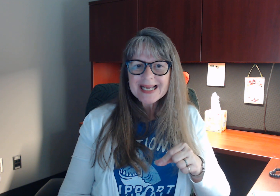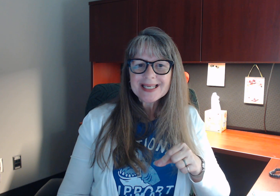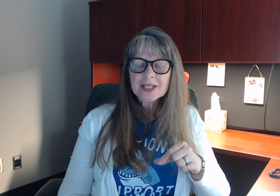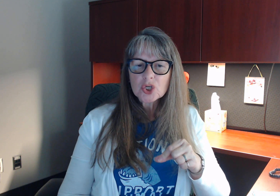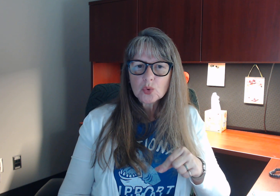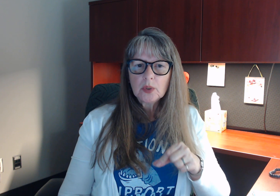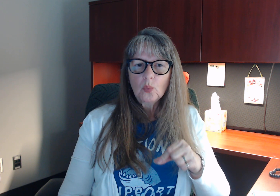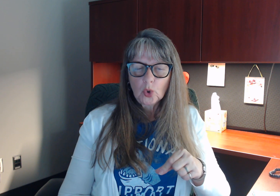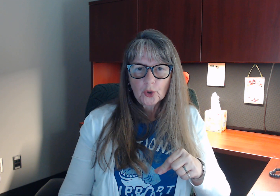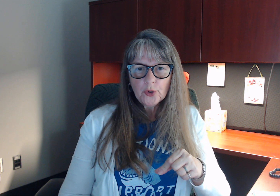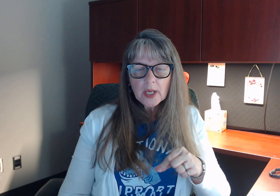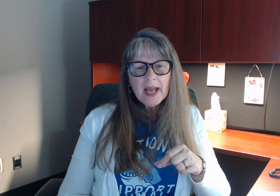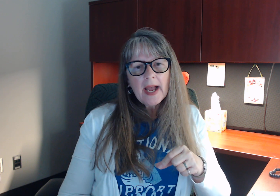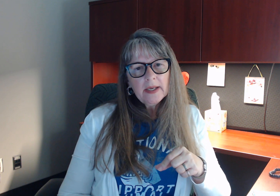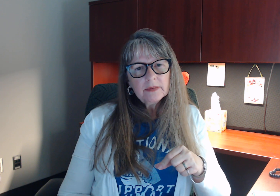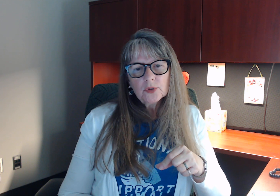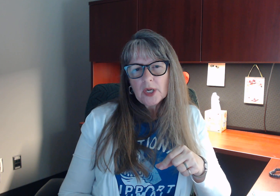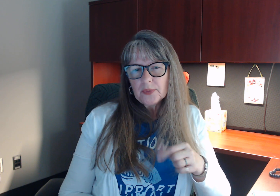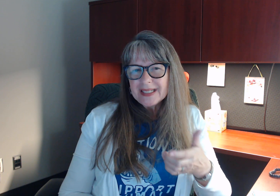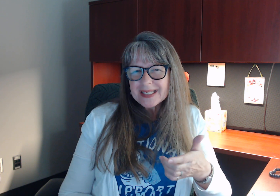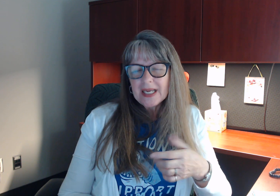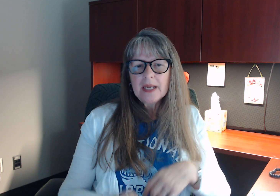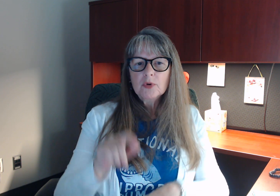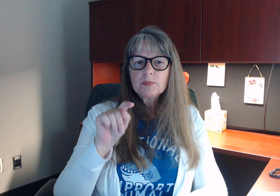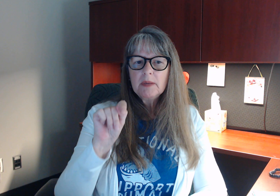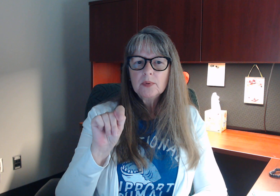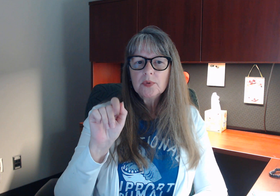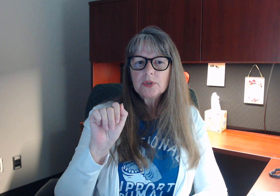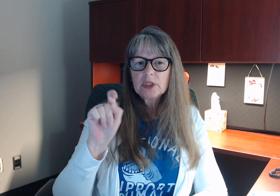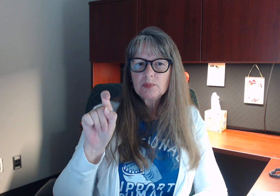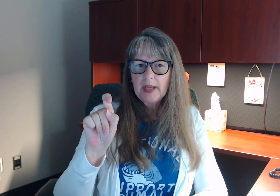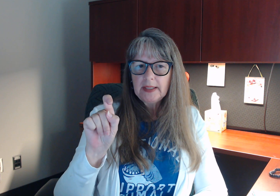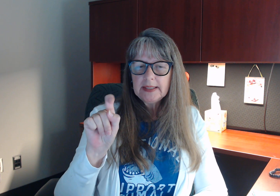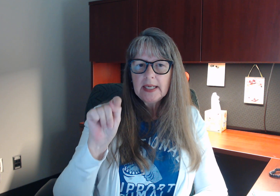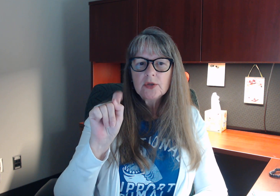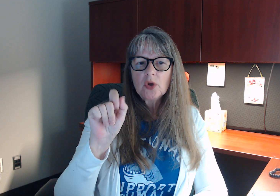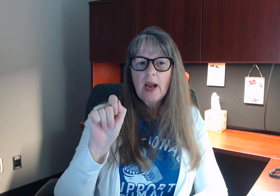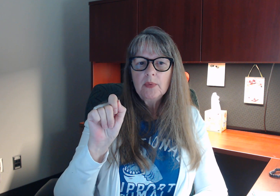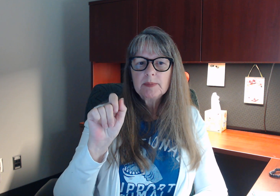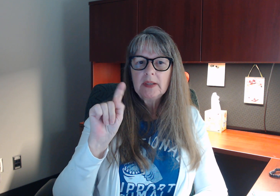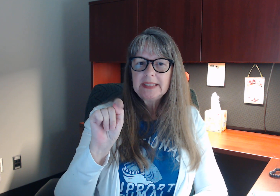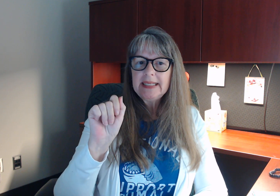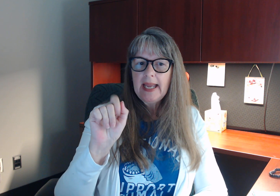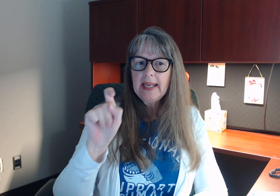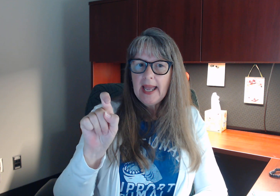is a short word. There's not really a sign. Most people spell it. So I would spell